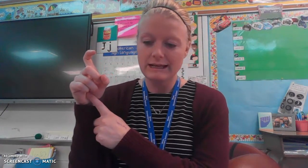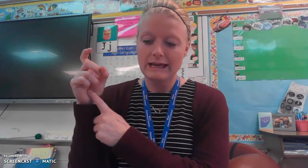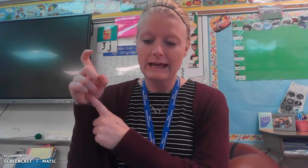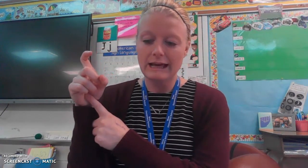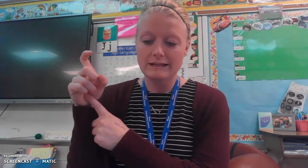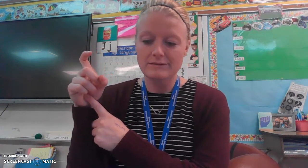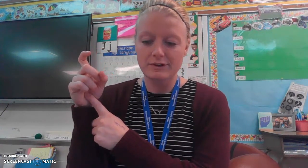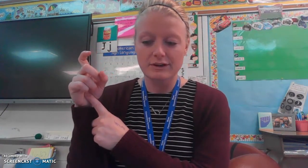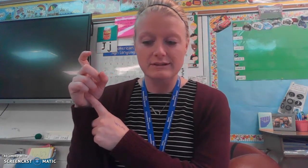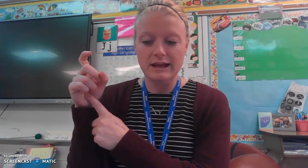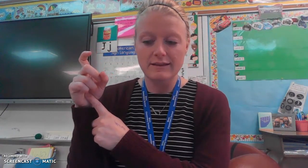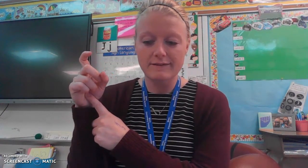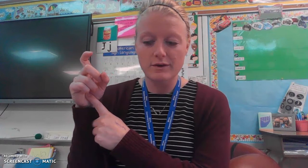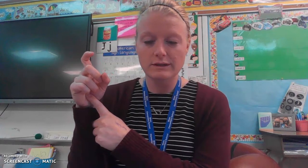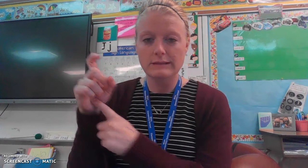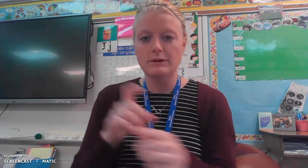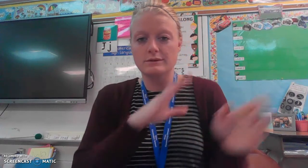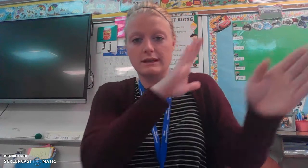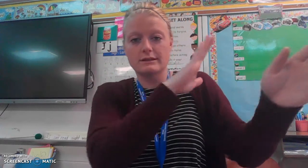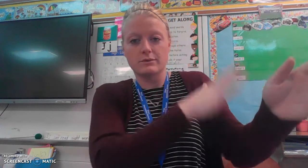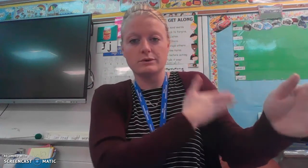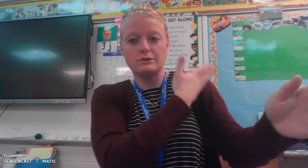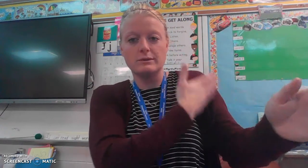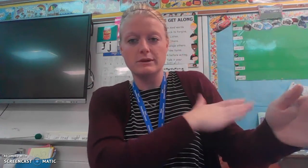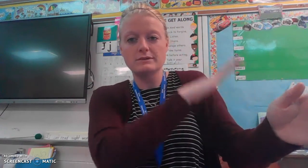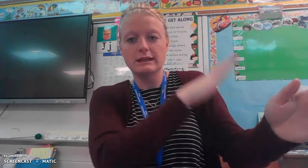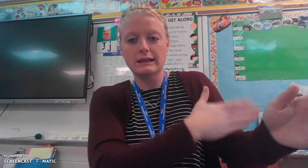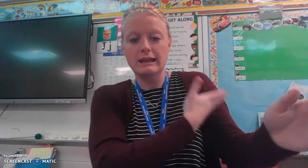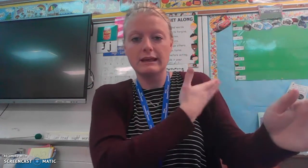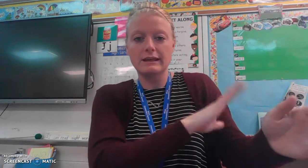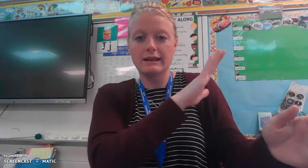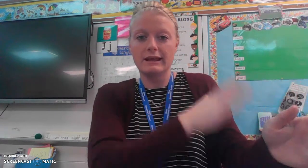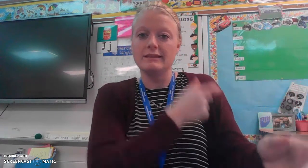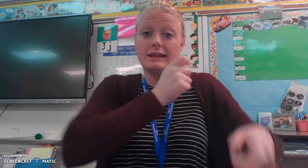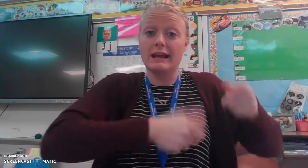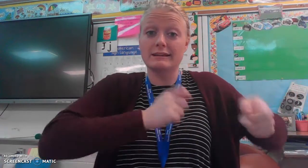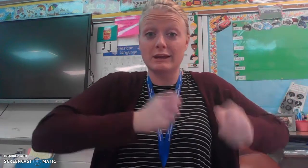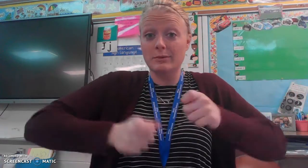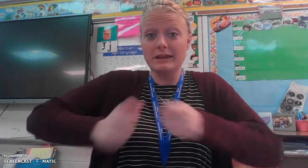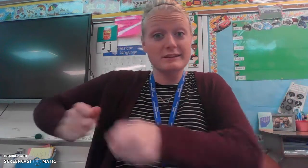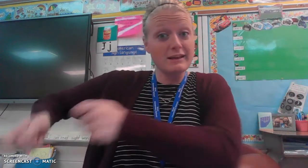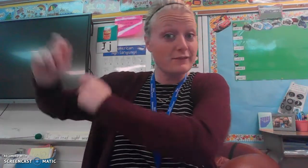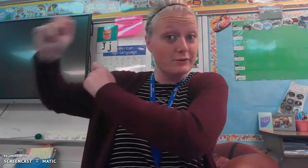X for xylophone and music. So we'll do the music again. and then act like you're playing the xylophone.